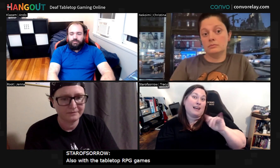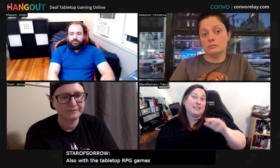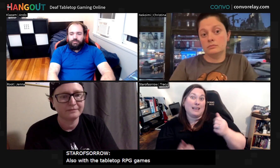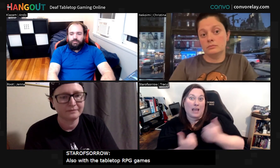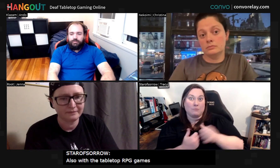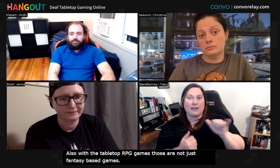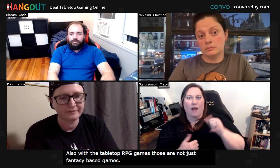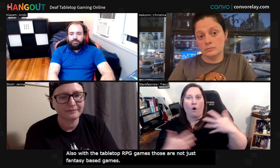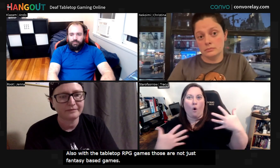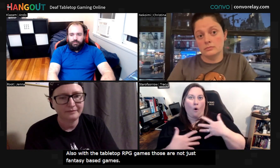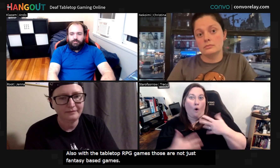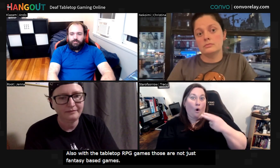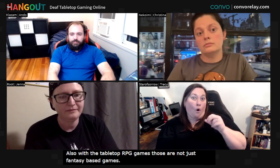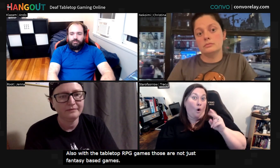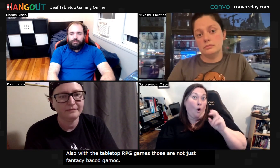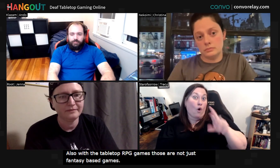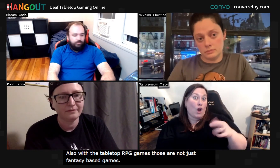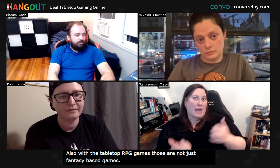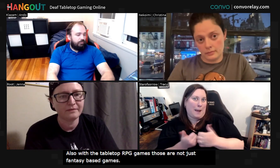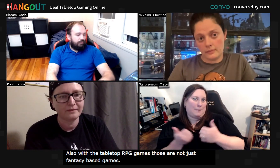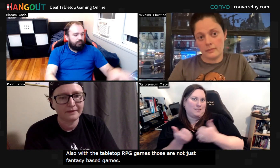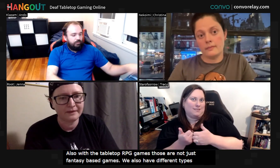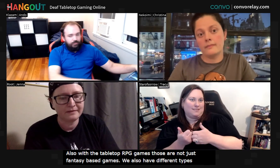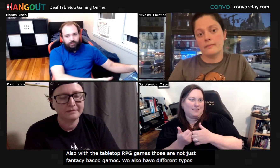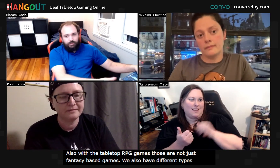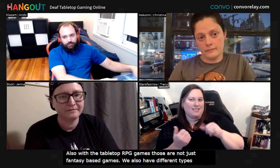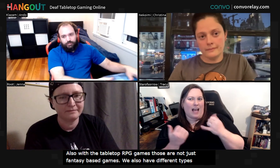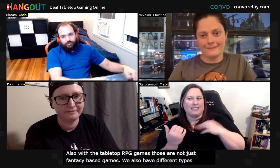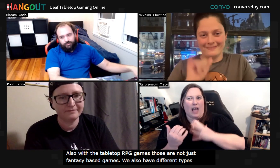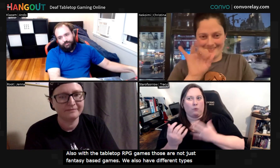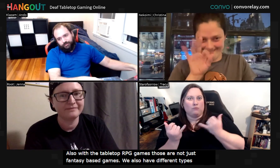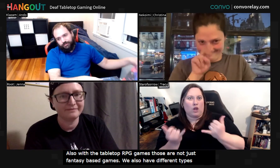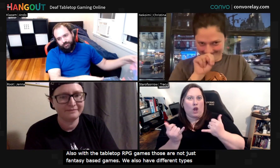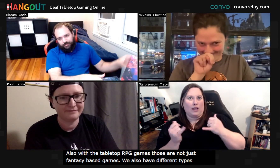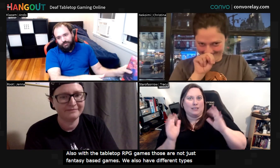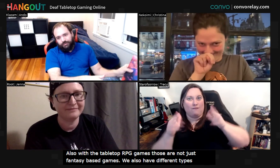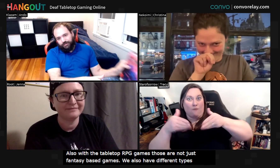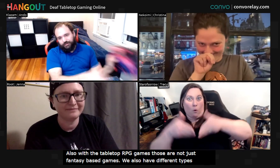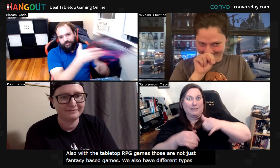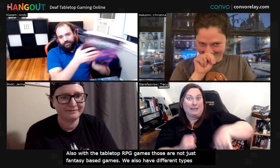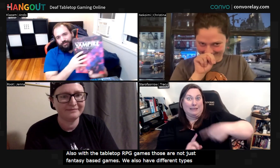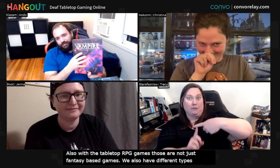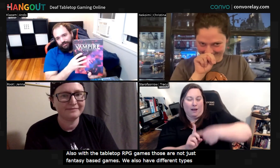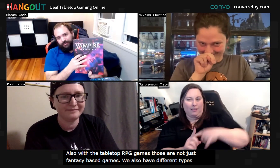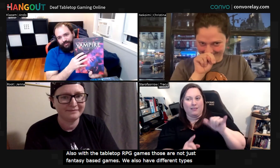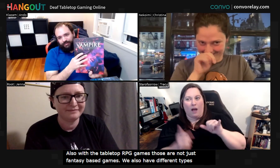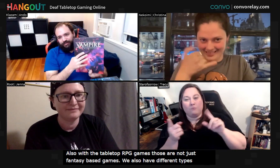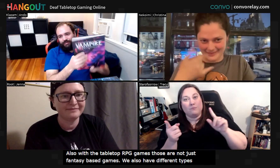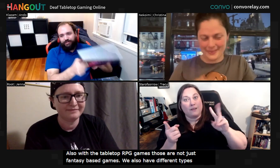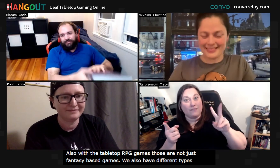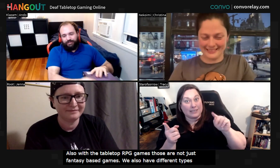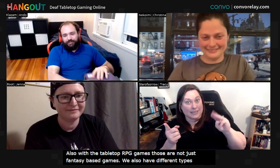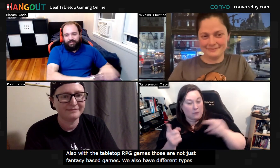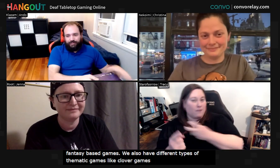of thematic games like horror games, which is our current focus this